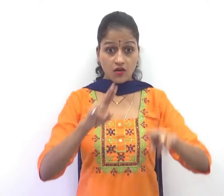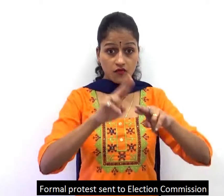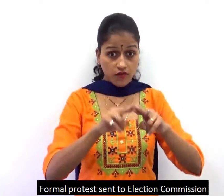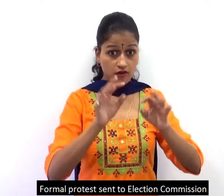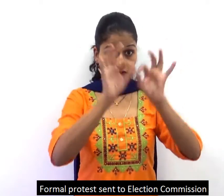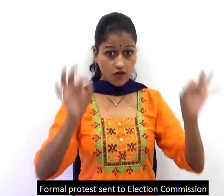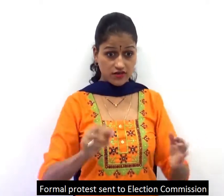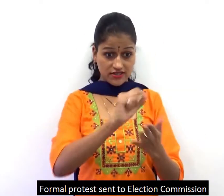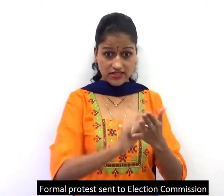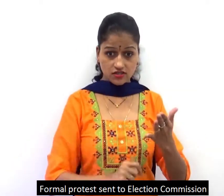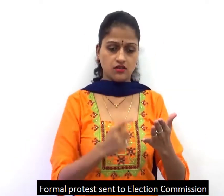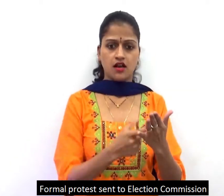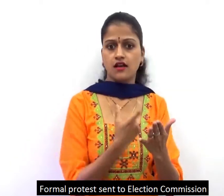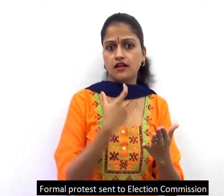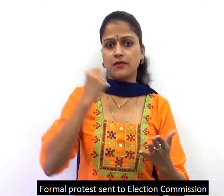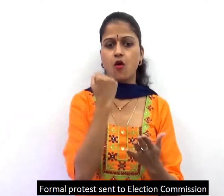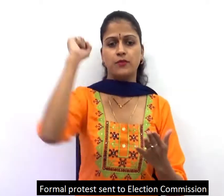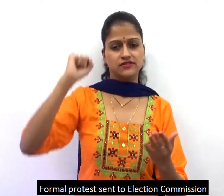formal protests sent to election commission